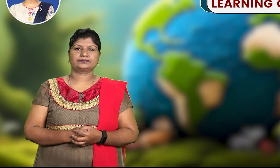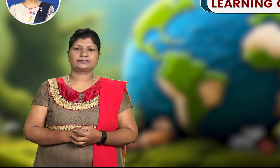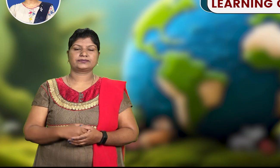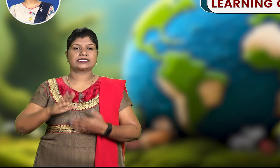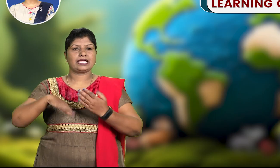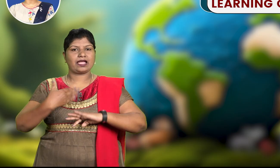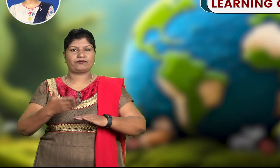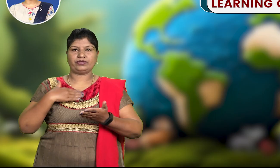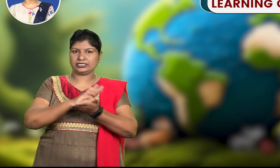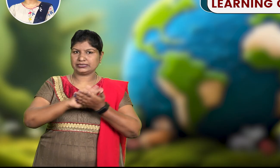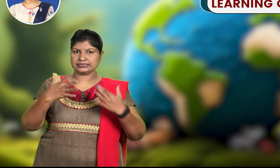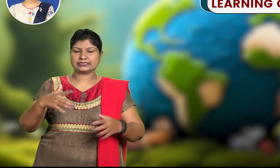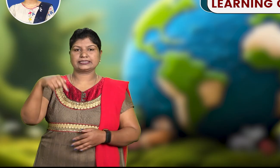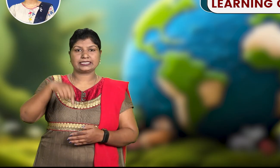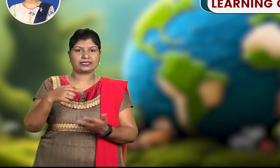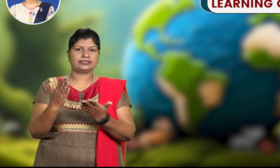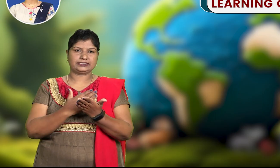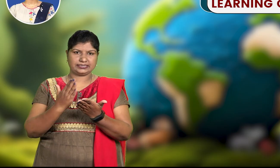After the completion of this lesson,